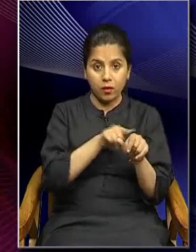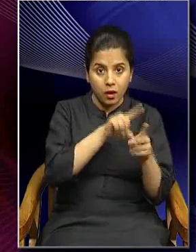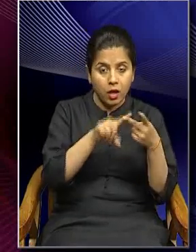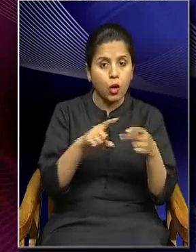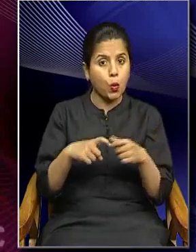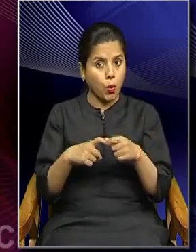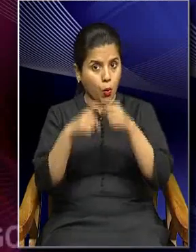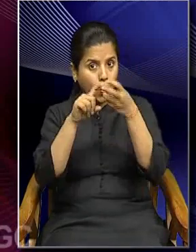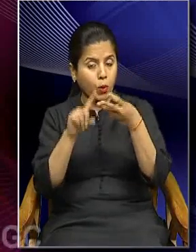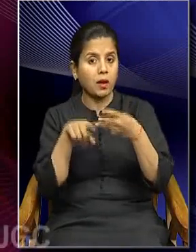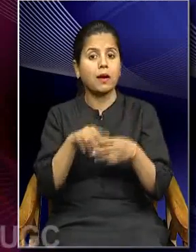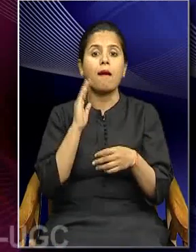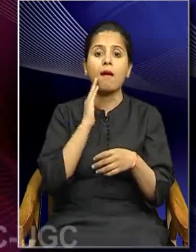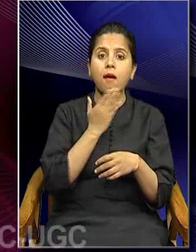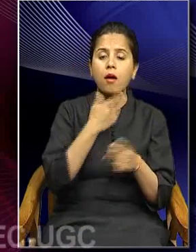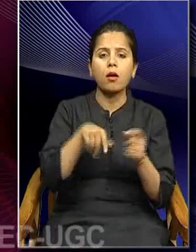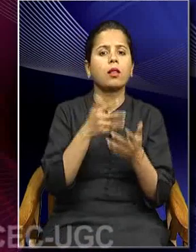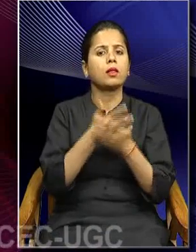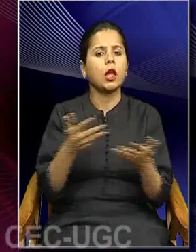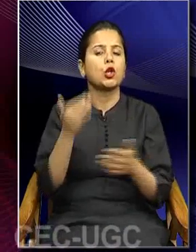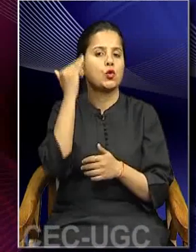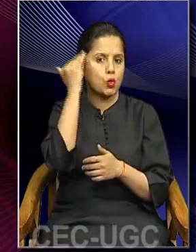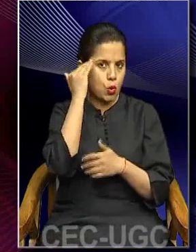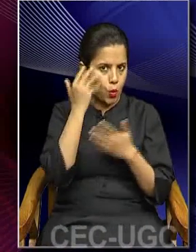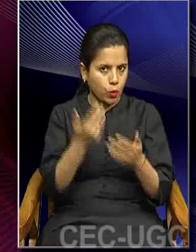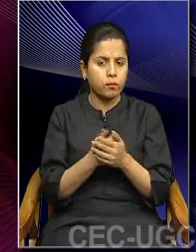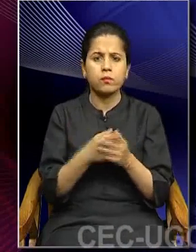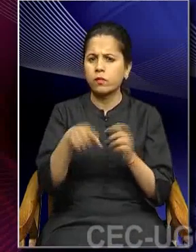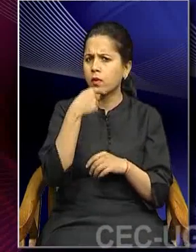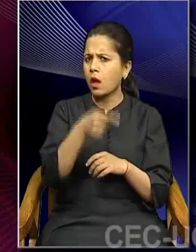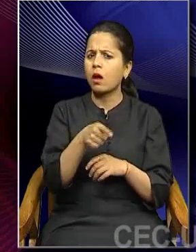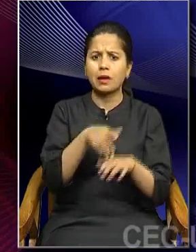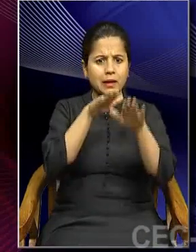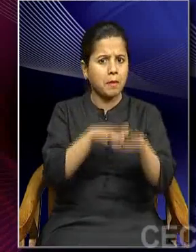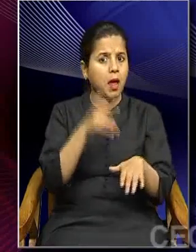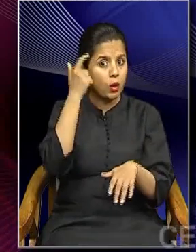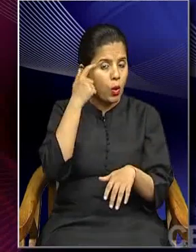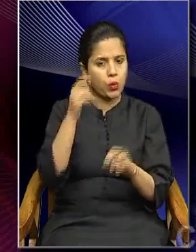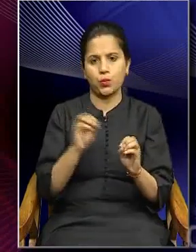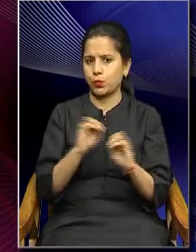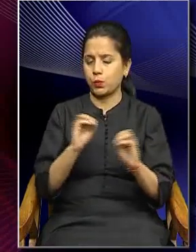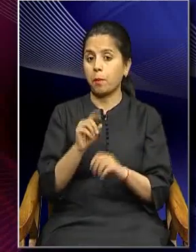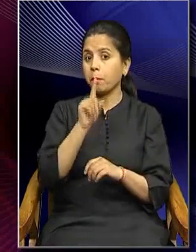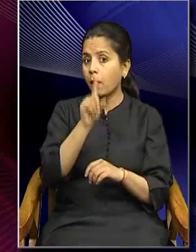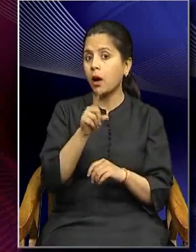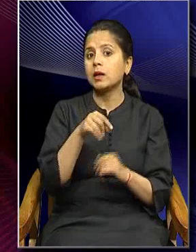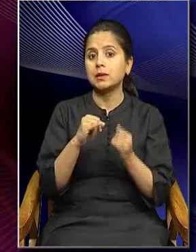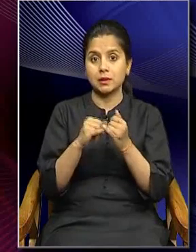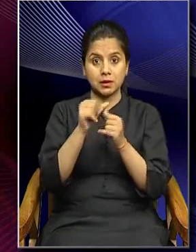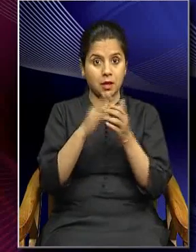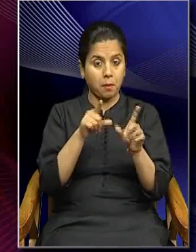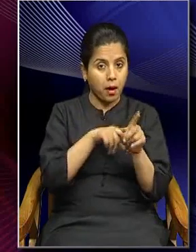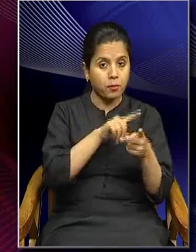and karma, are objects of knowledge and they are not thought dependent, whereas